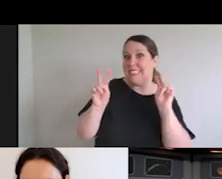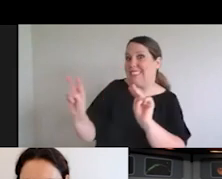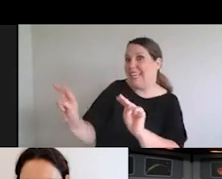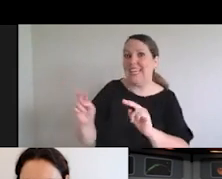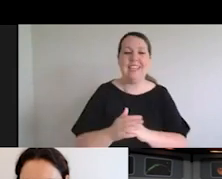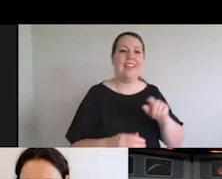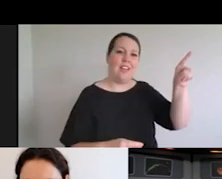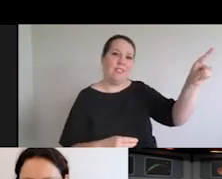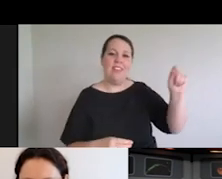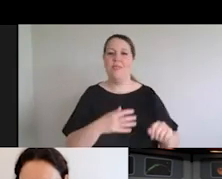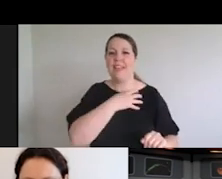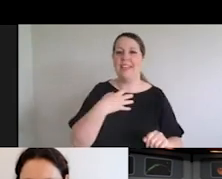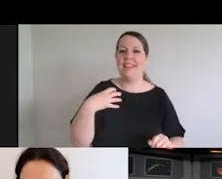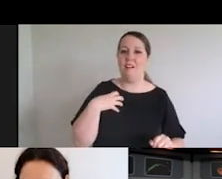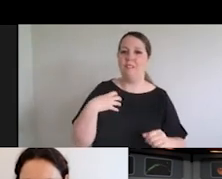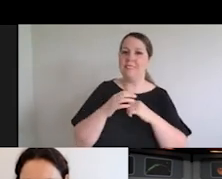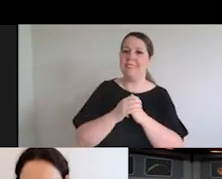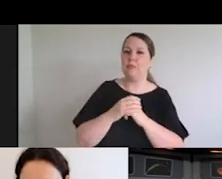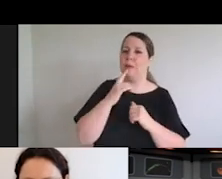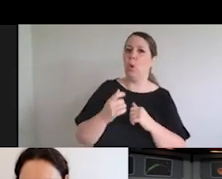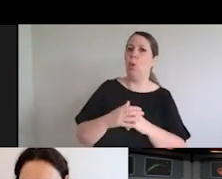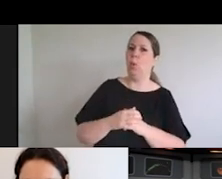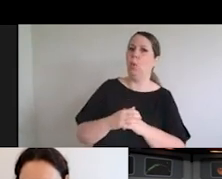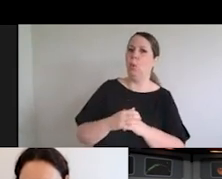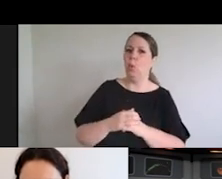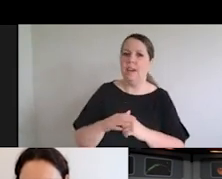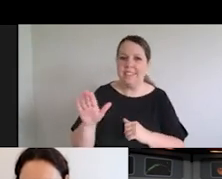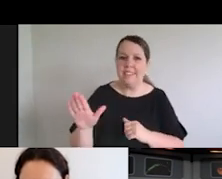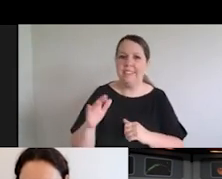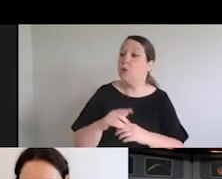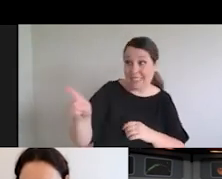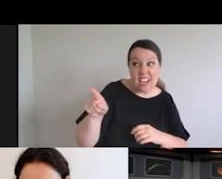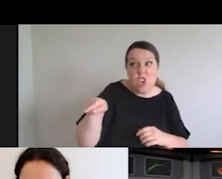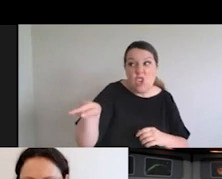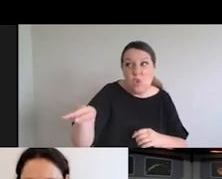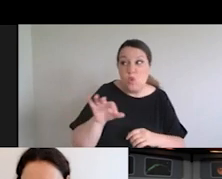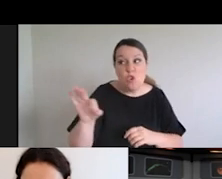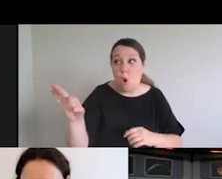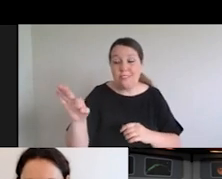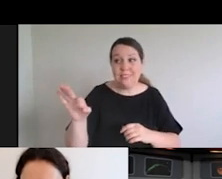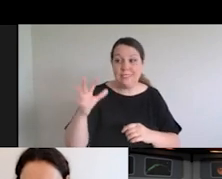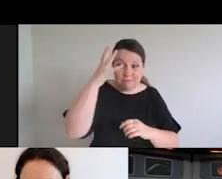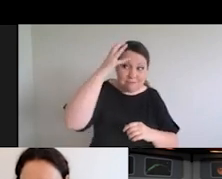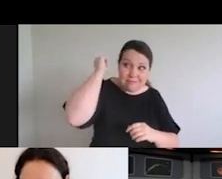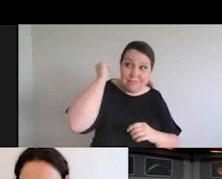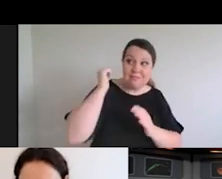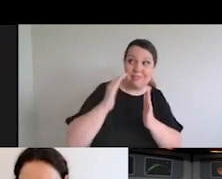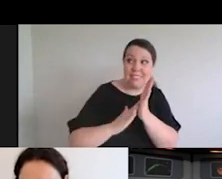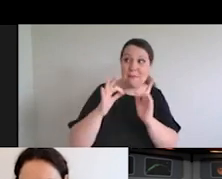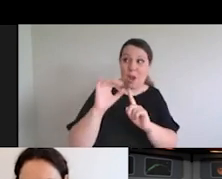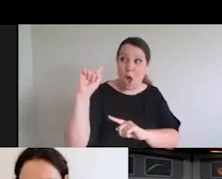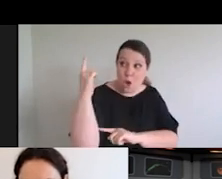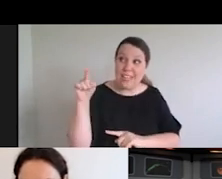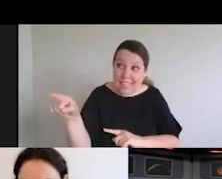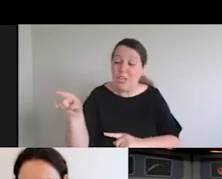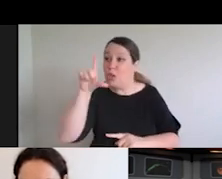but can you agree that you'll go and try to get the minister to change their position? I mean, this could well not be the minister's